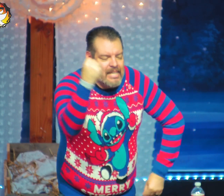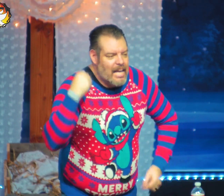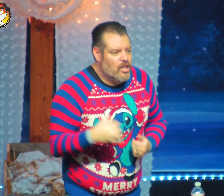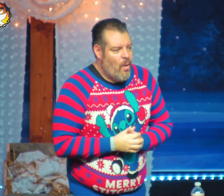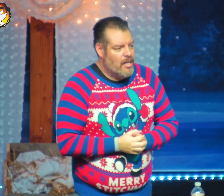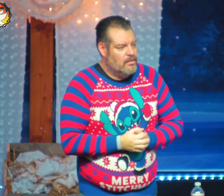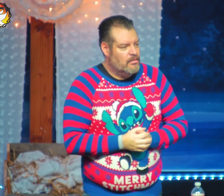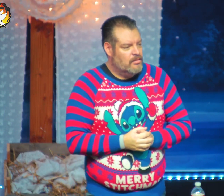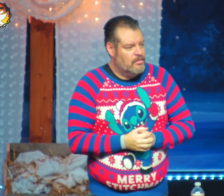away.